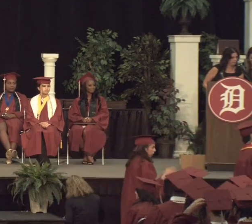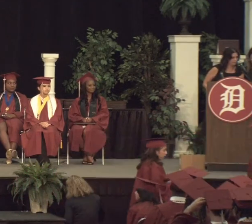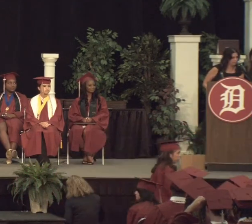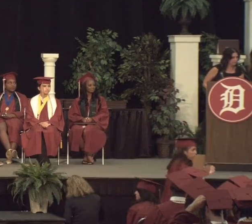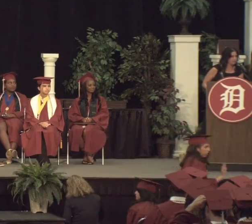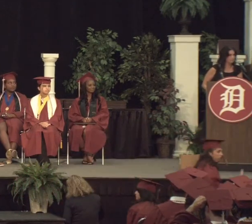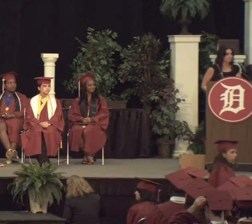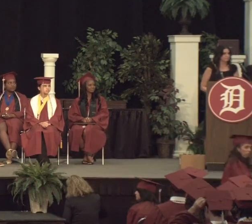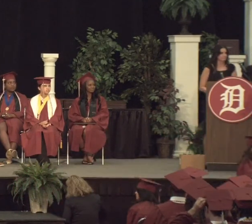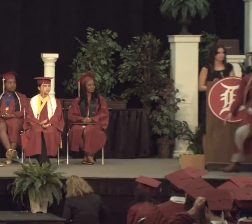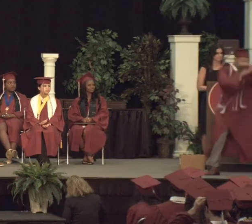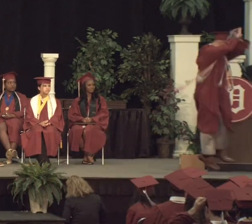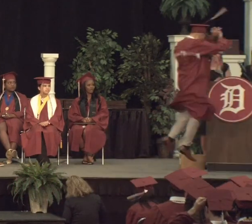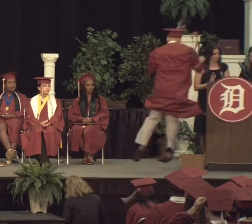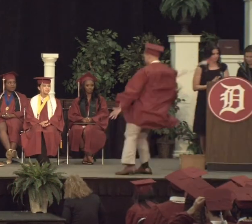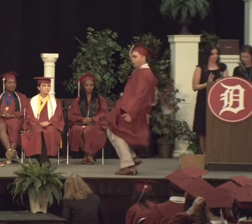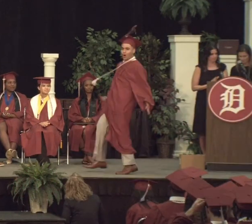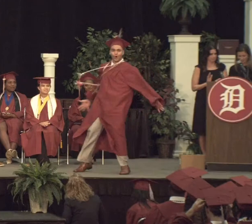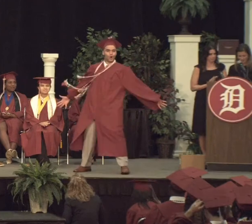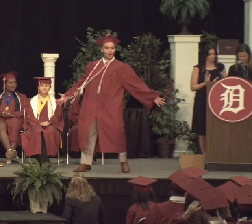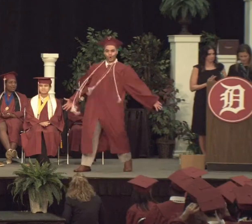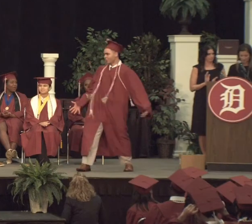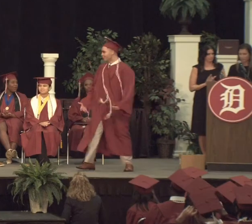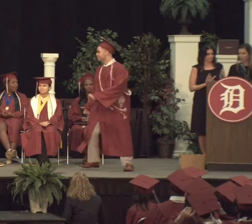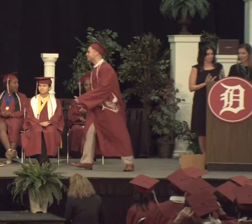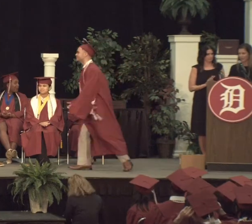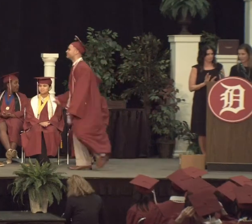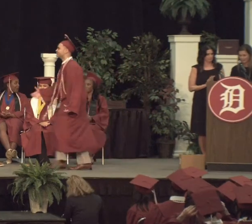Mohammed Bayazian.